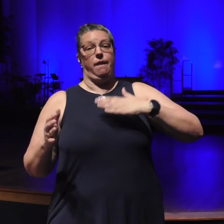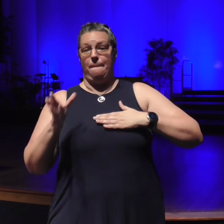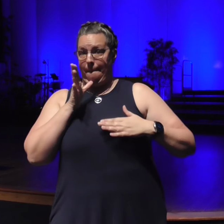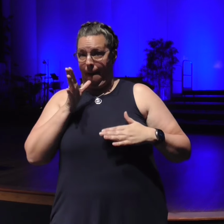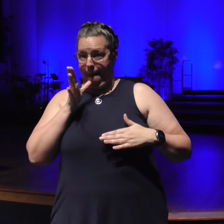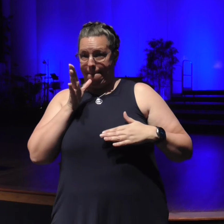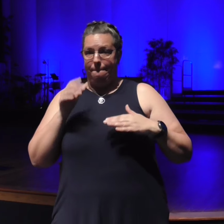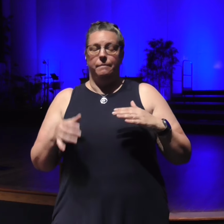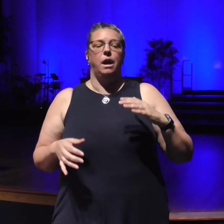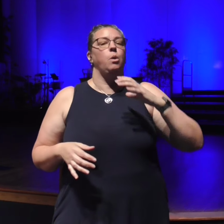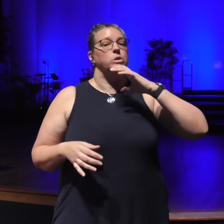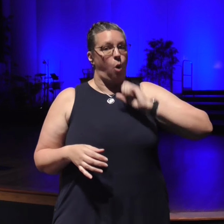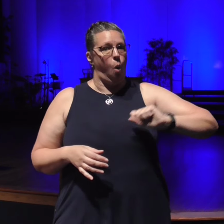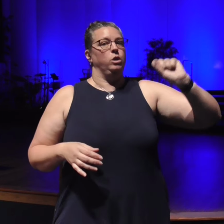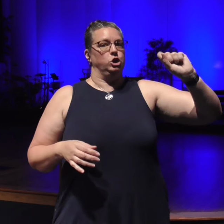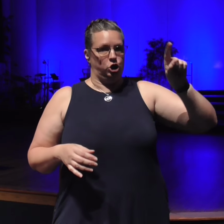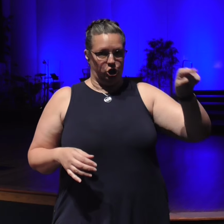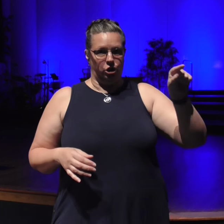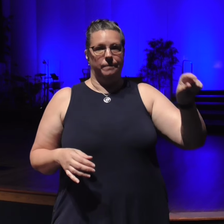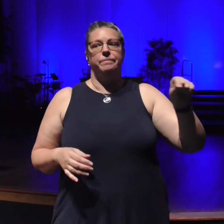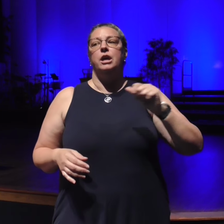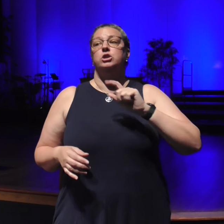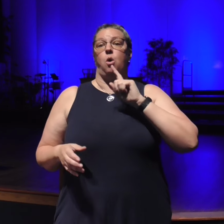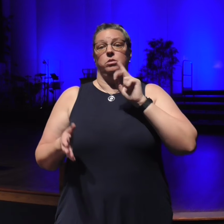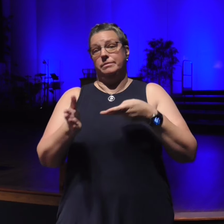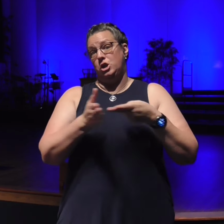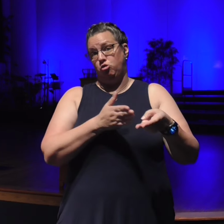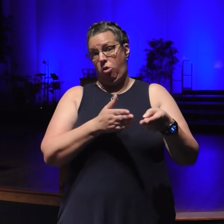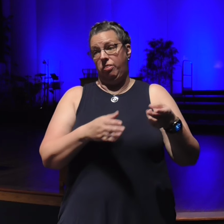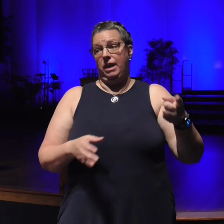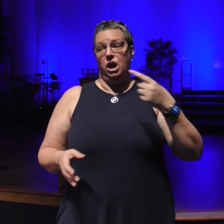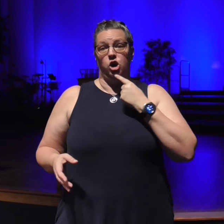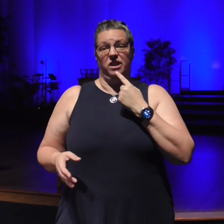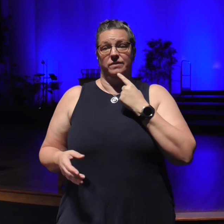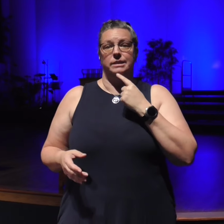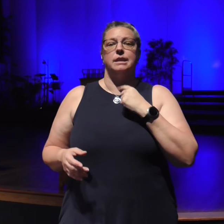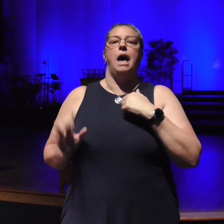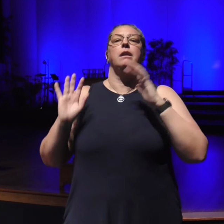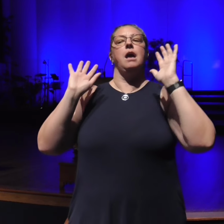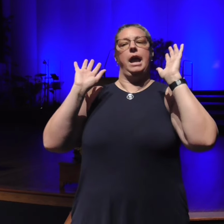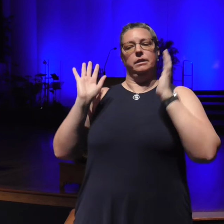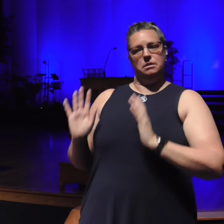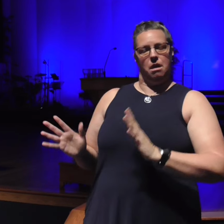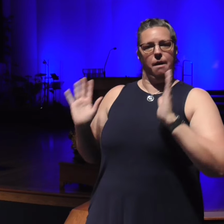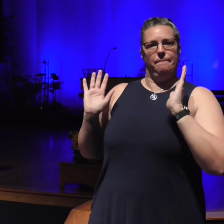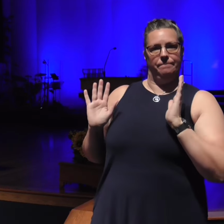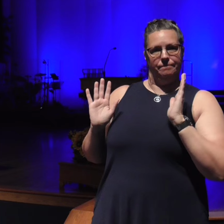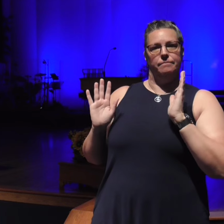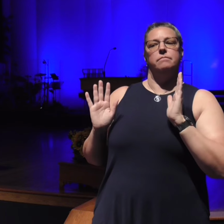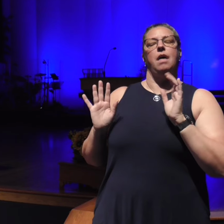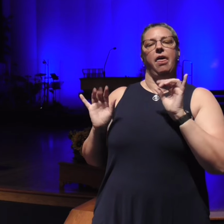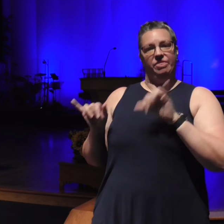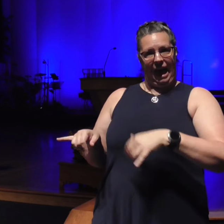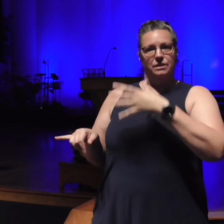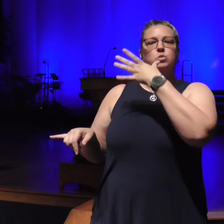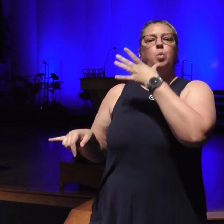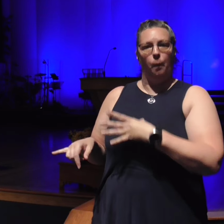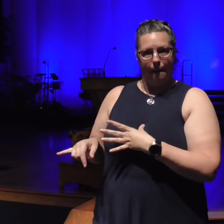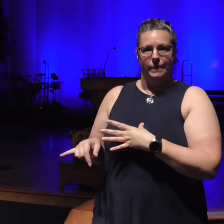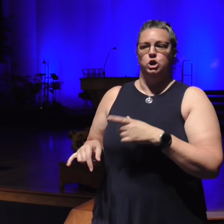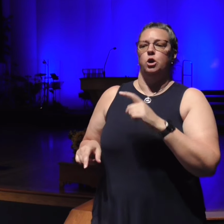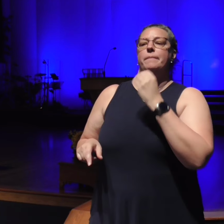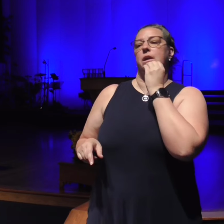So to tell you the truth, he could have been one of those who said, this is the position for women. They should